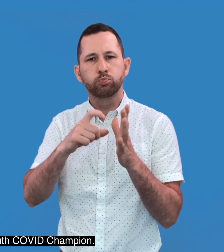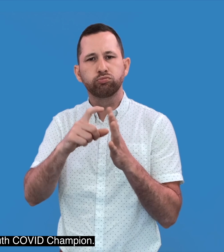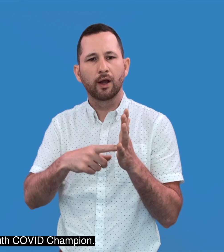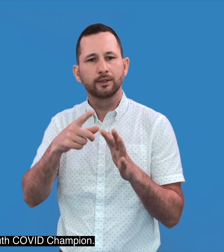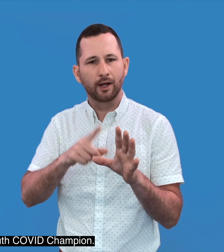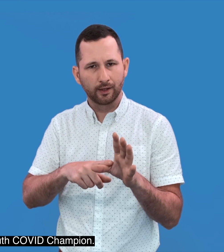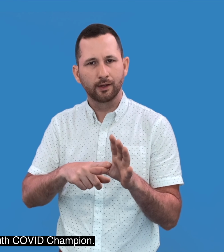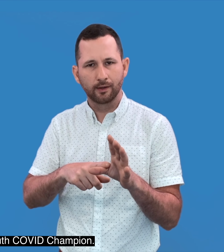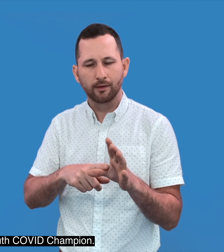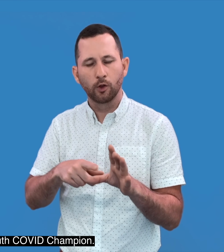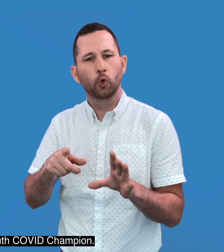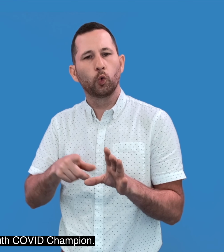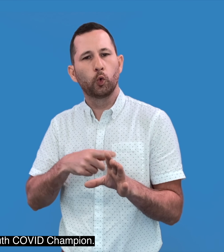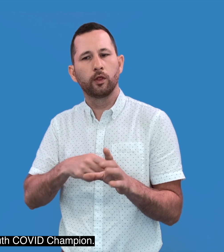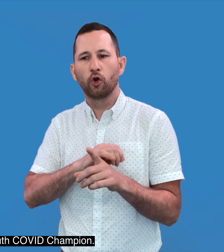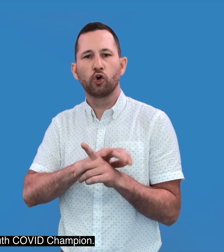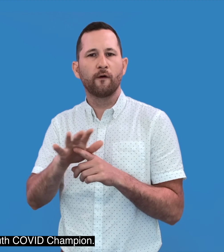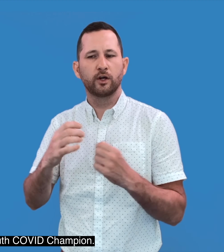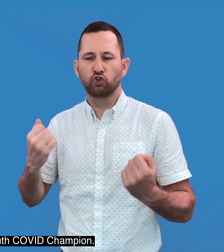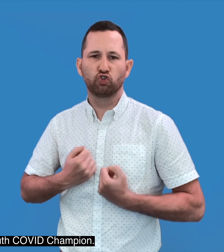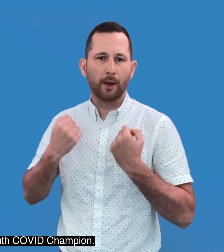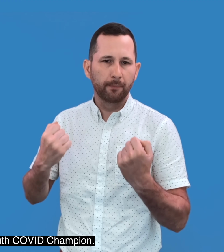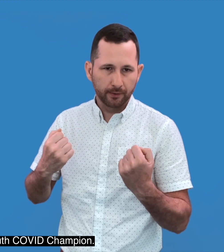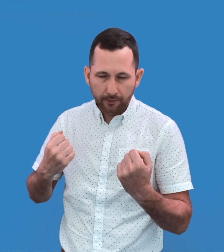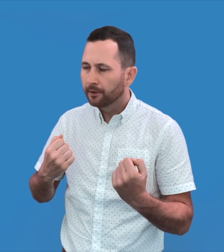Bradley, Youth COVID Champion.